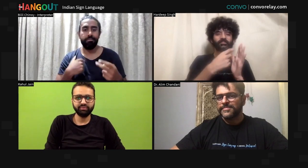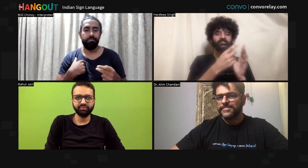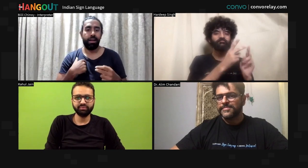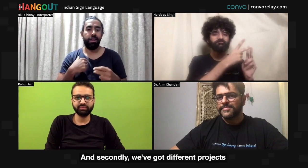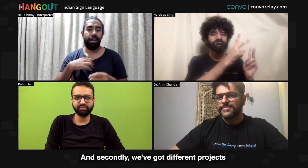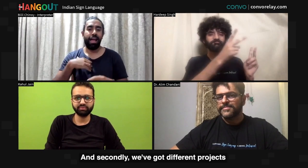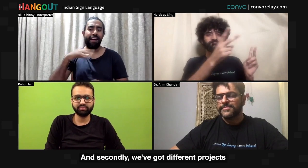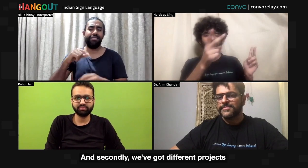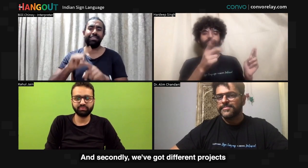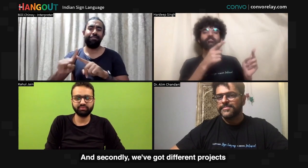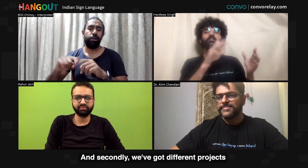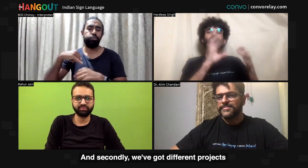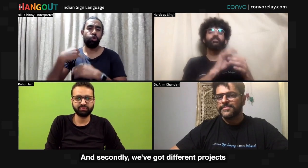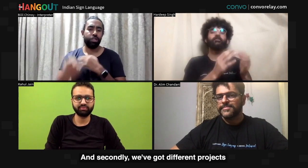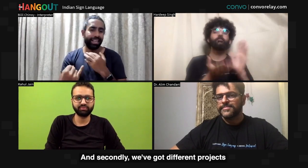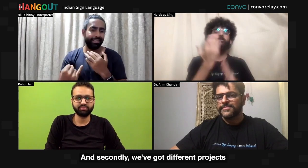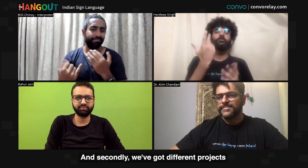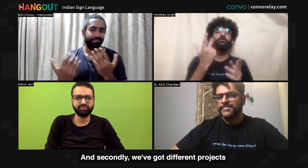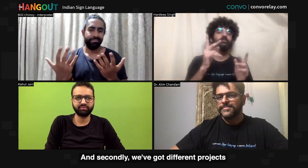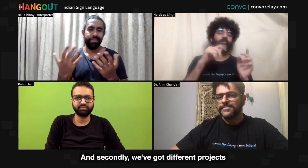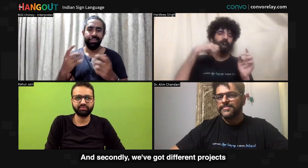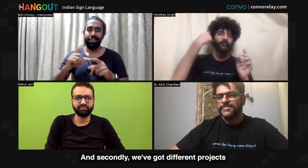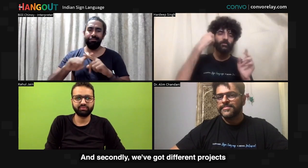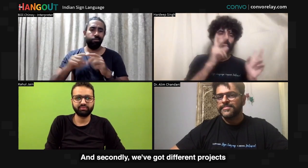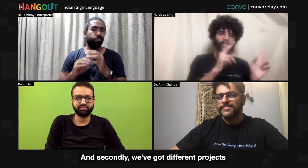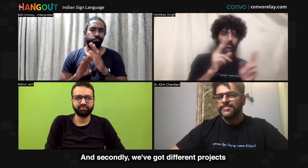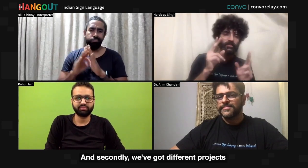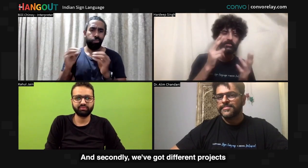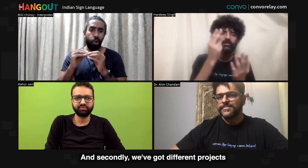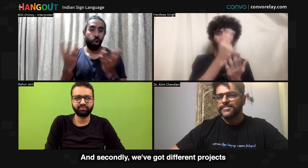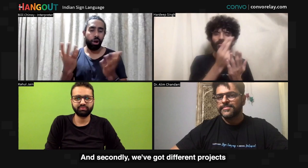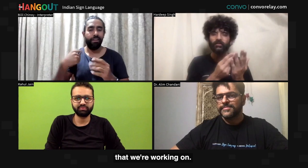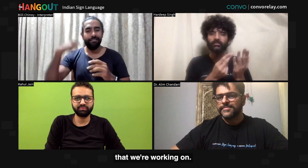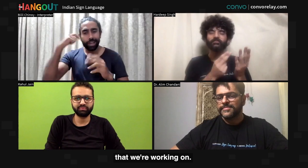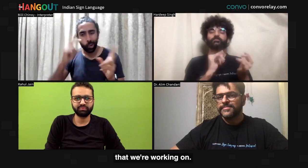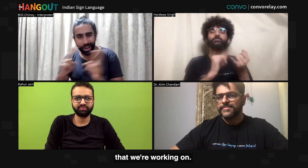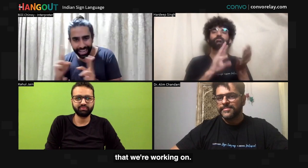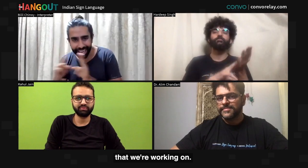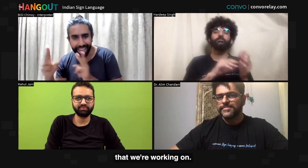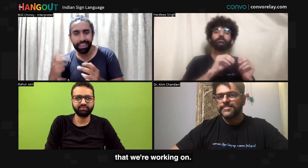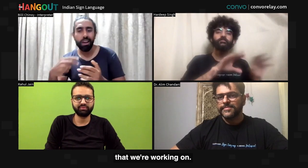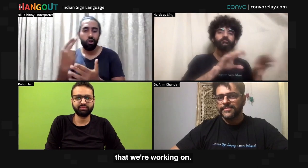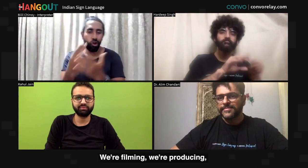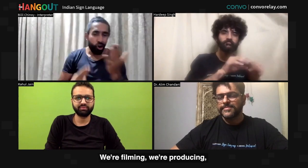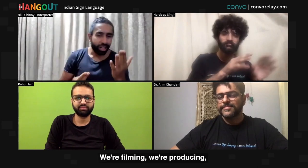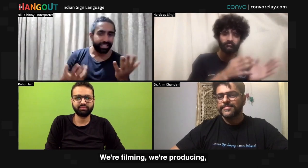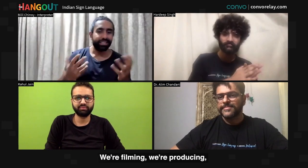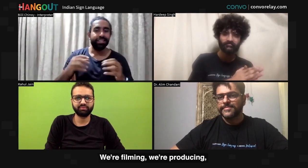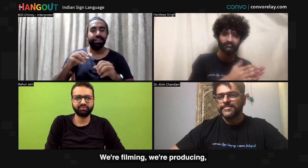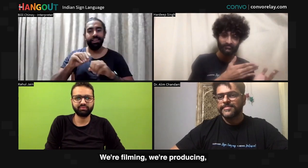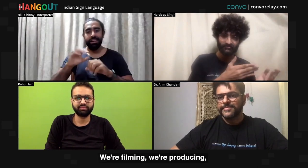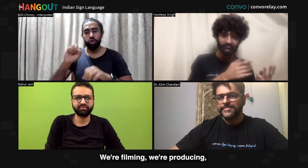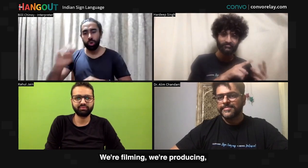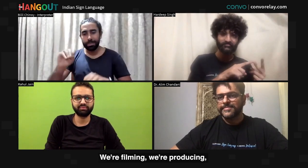And secondly, I've got different projects that we're working on. We're filming, we're producing,